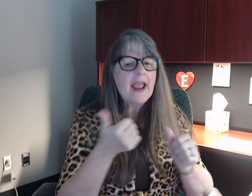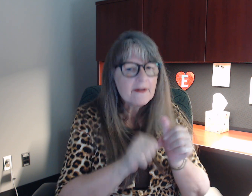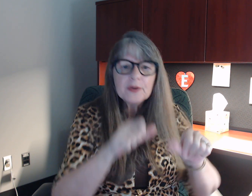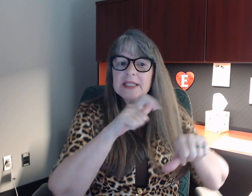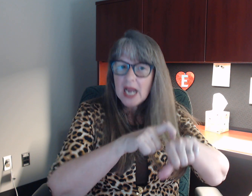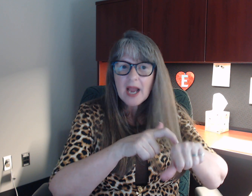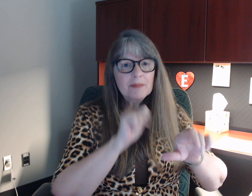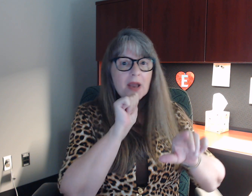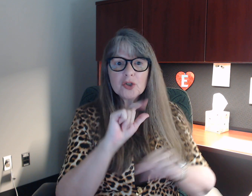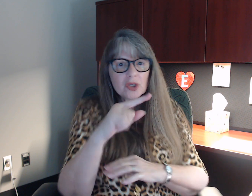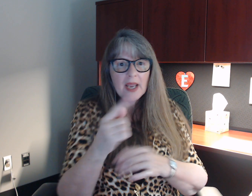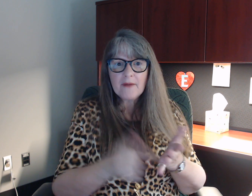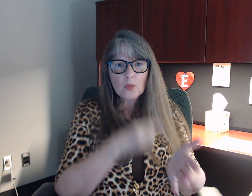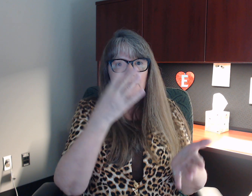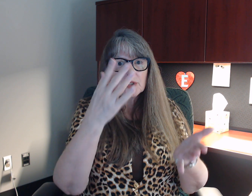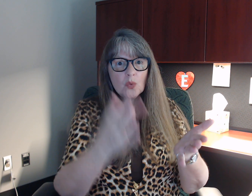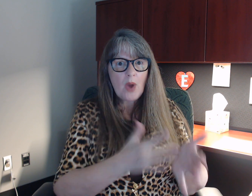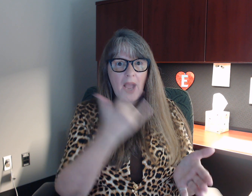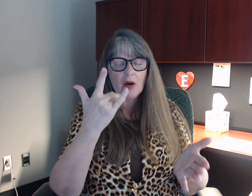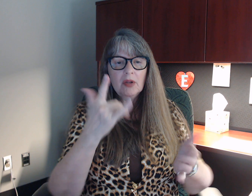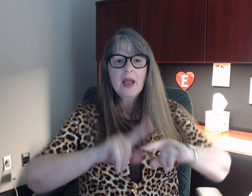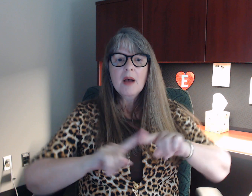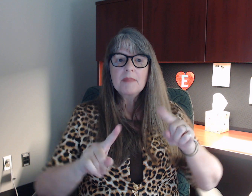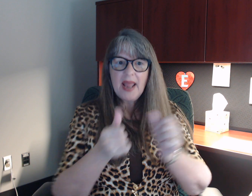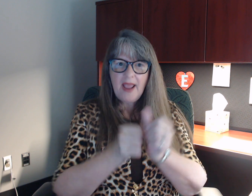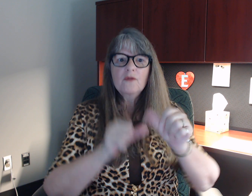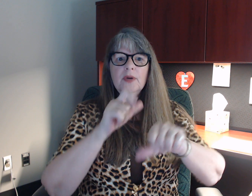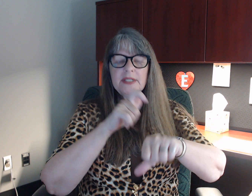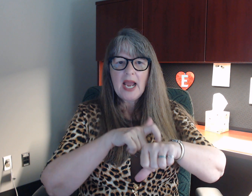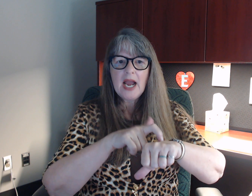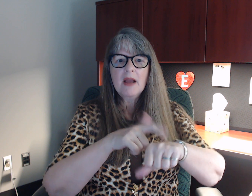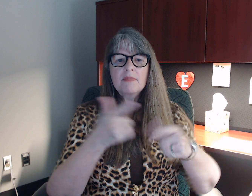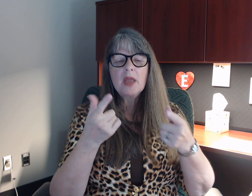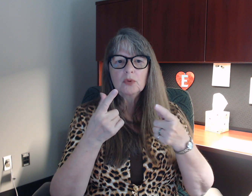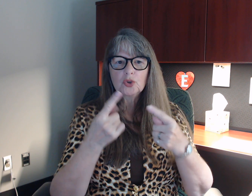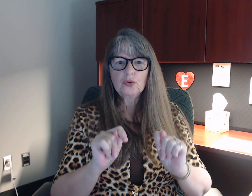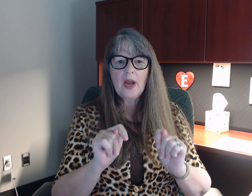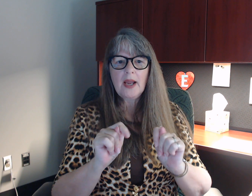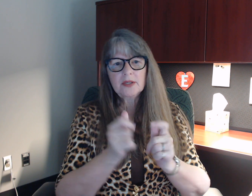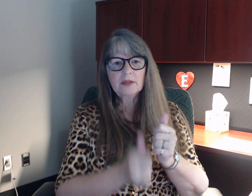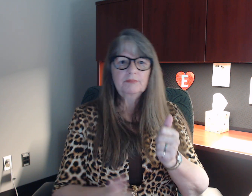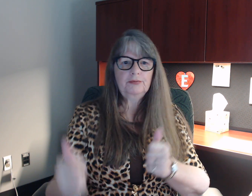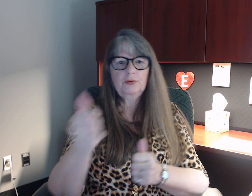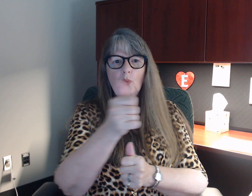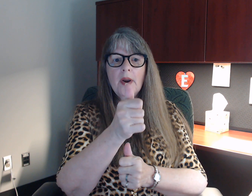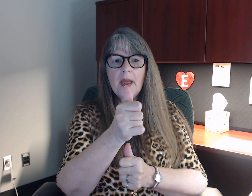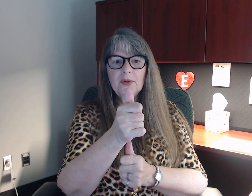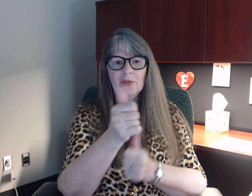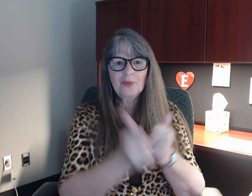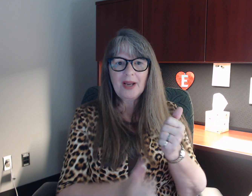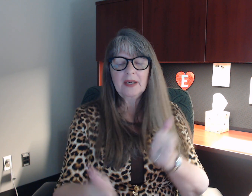every time, not just every once in a while, but every time they will try to one up you, right? It's